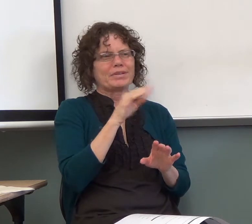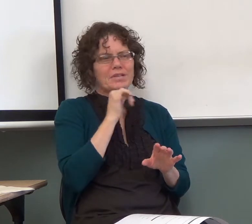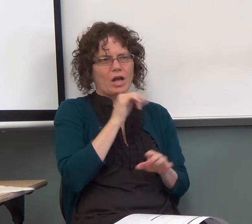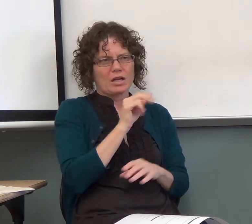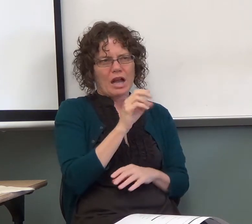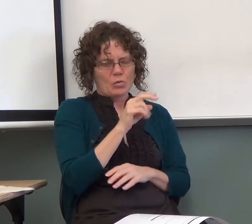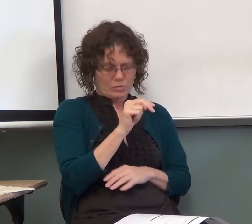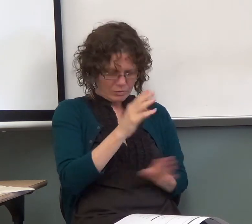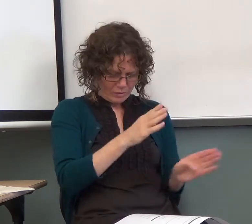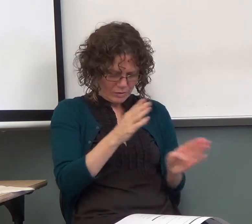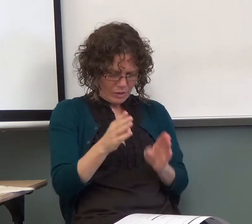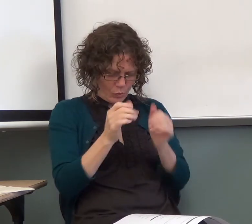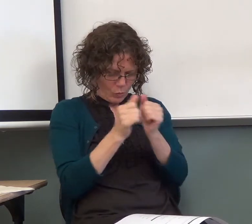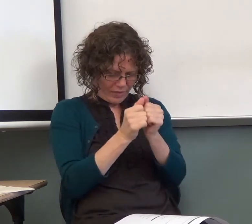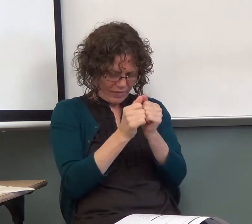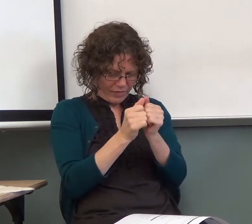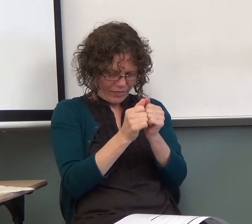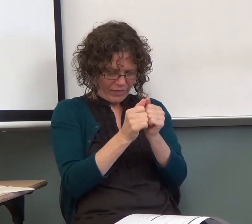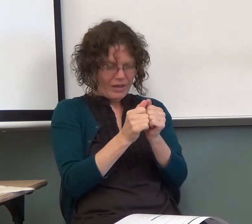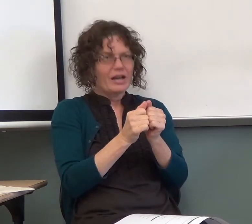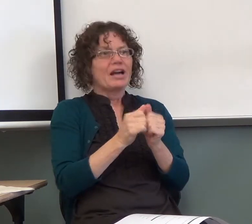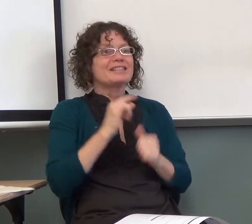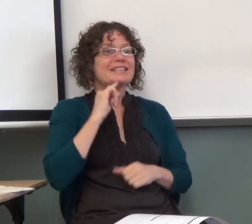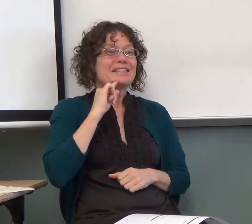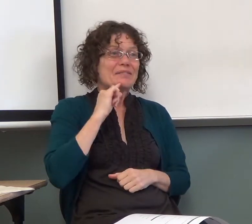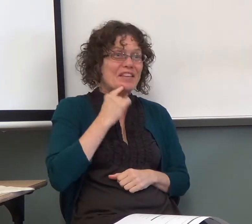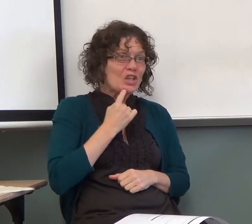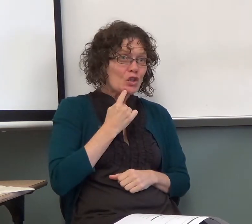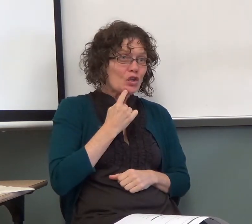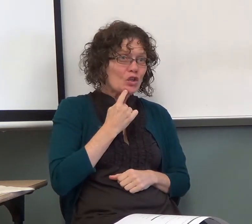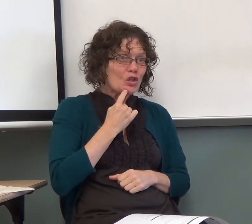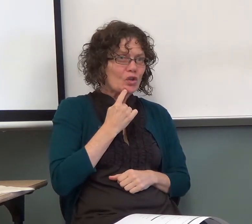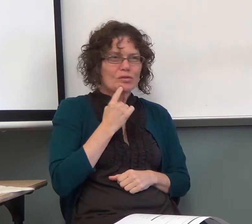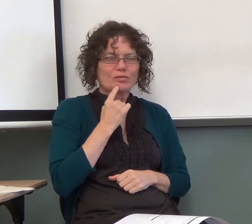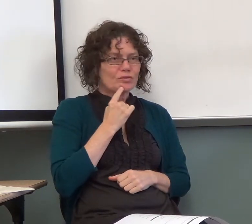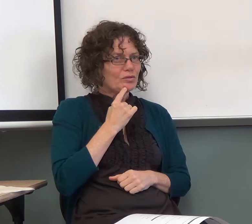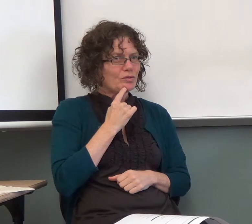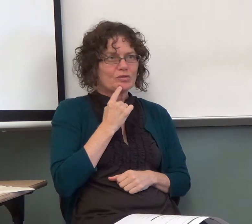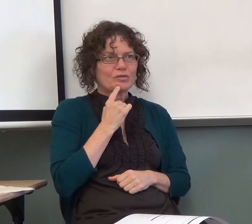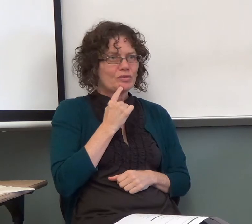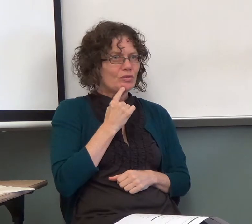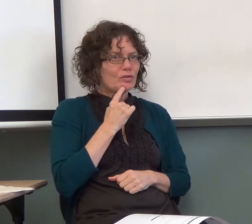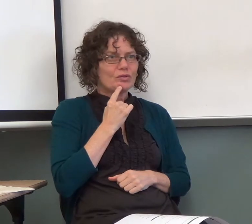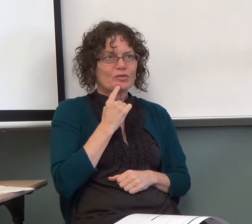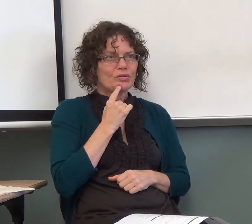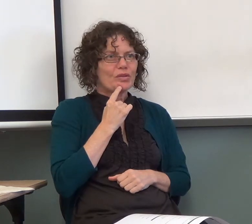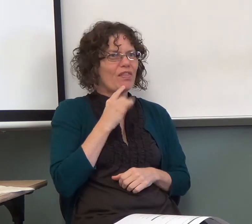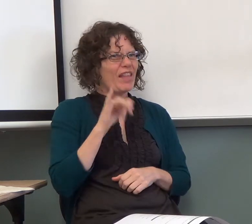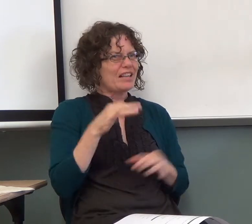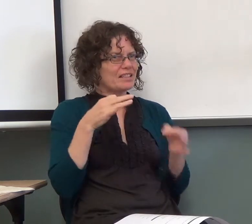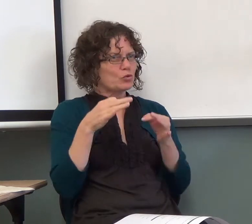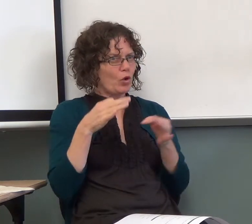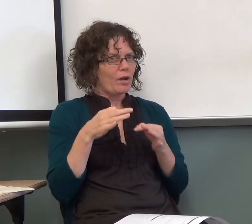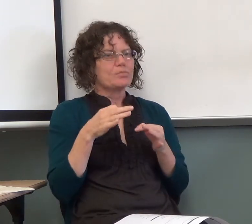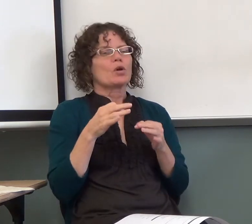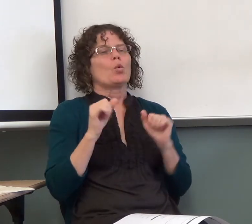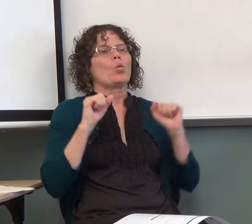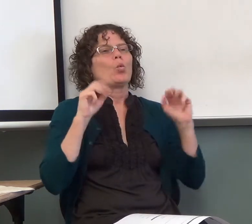With. No. No. Severe? No, that describes something. What is it describing? Winters. Winters. So winters is